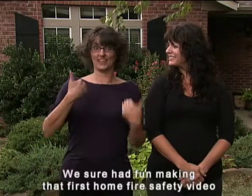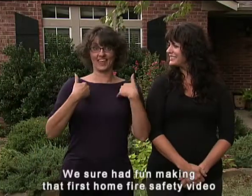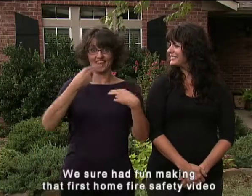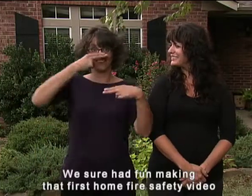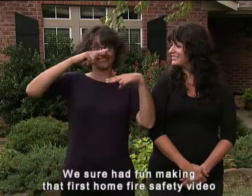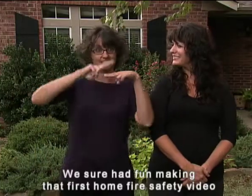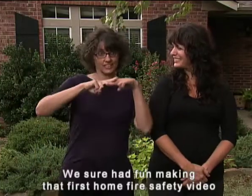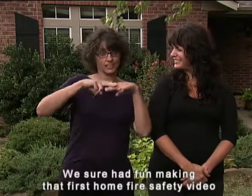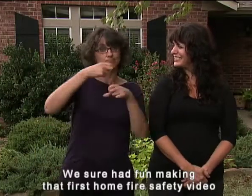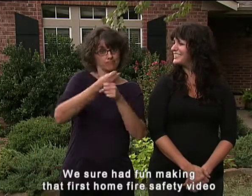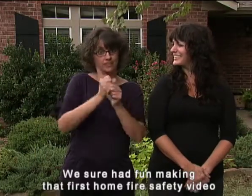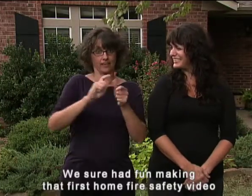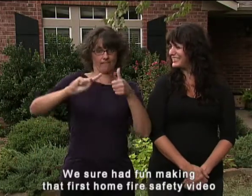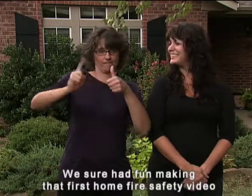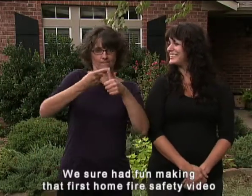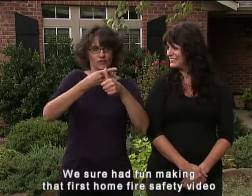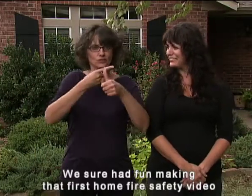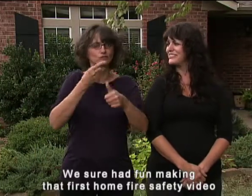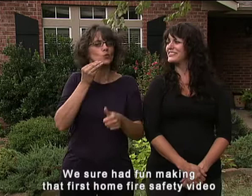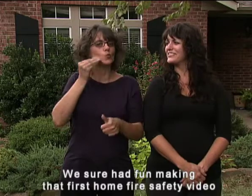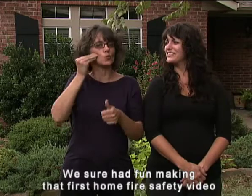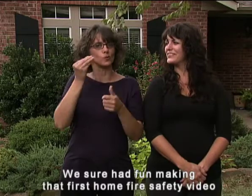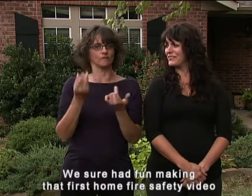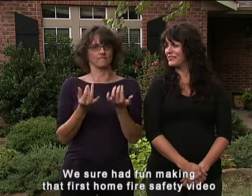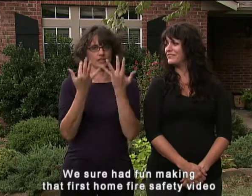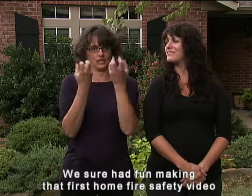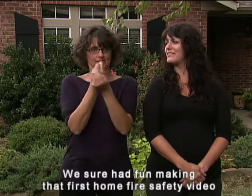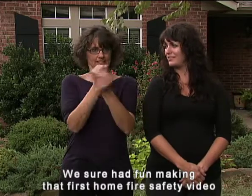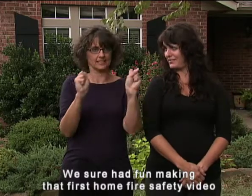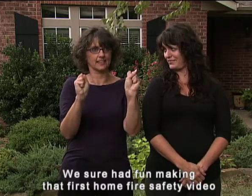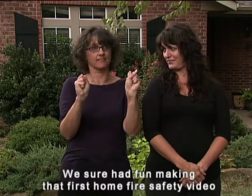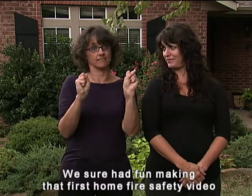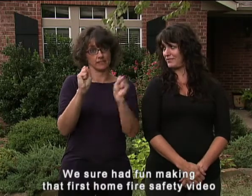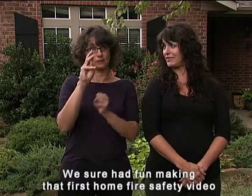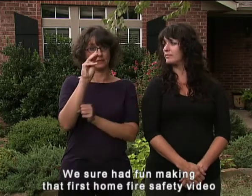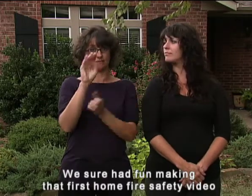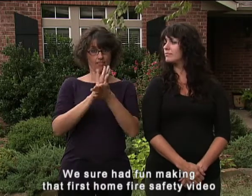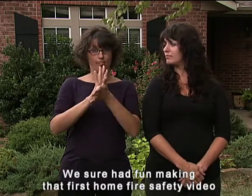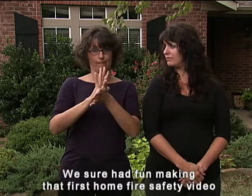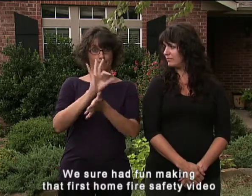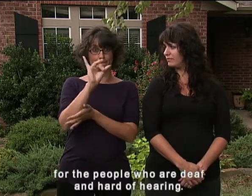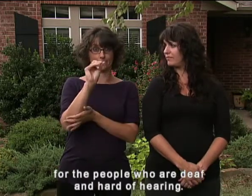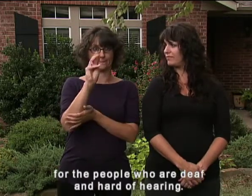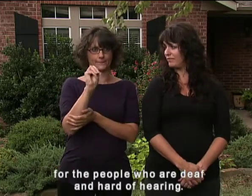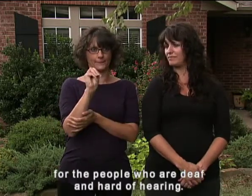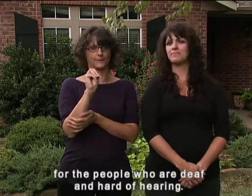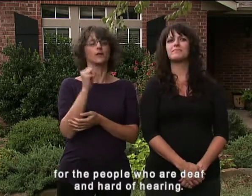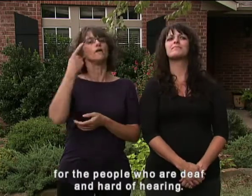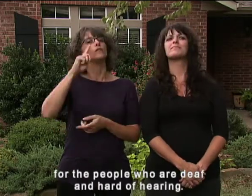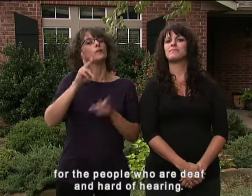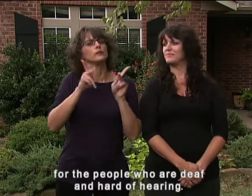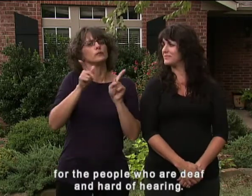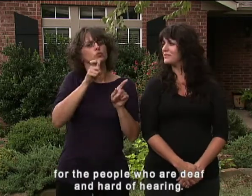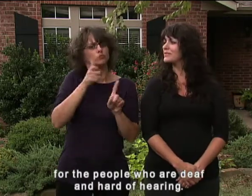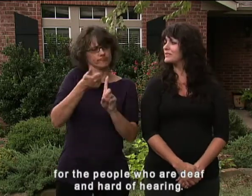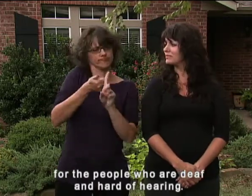We sure had fun making that first home fire safety video for the people who were deaf and hard of